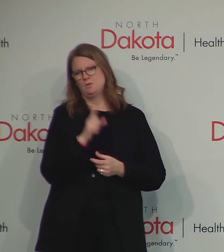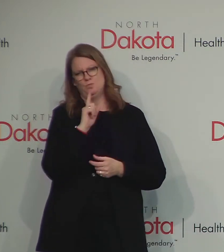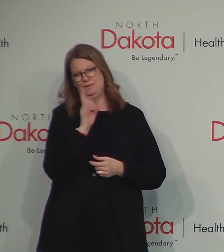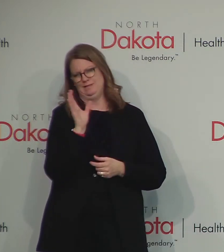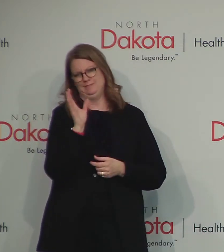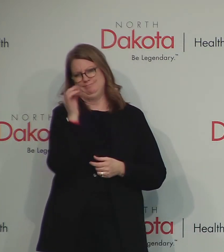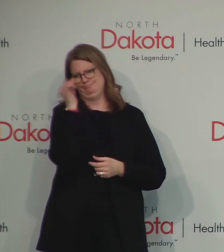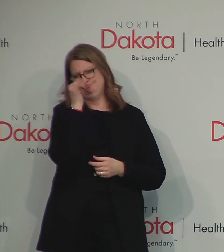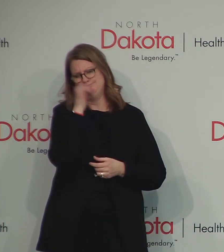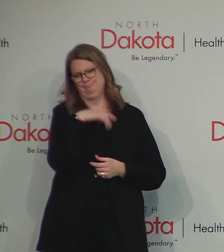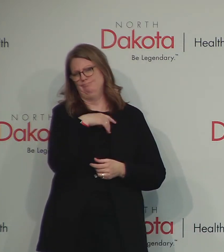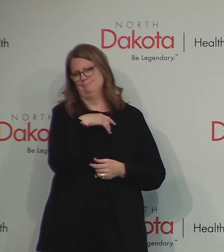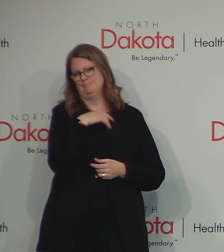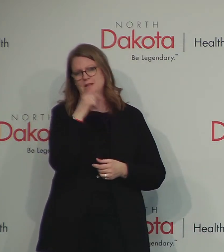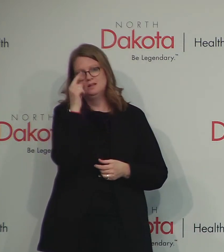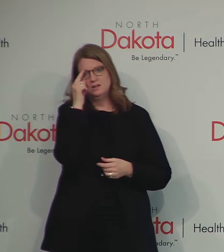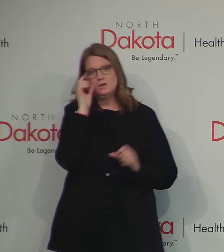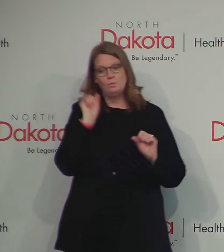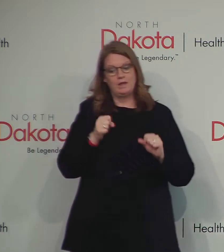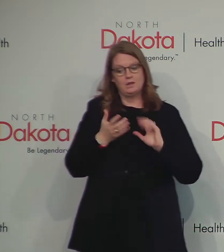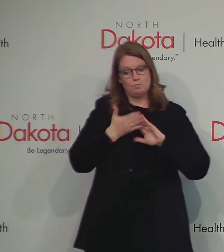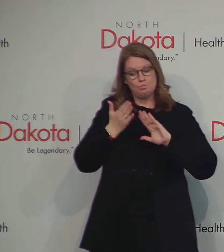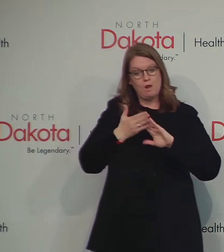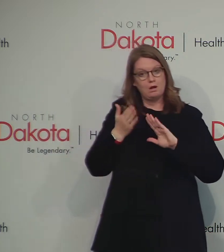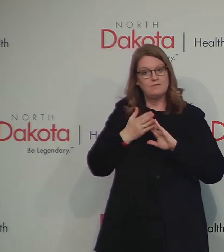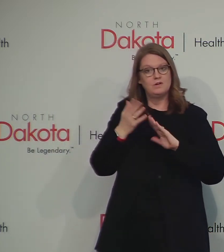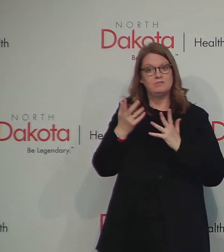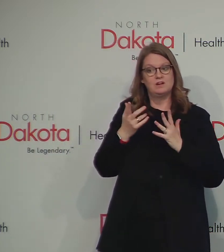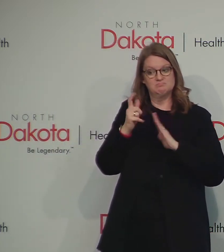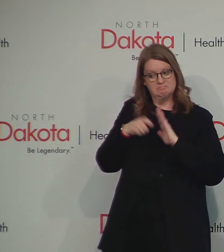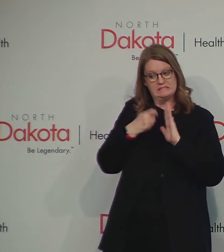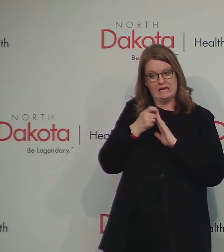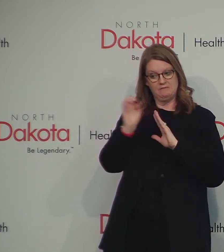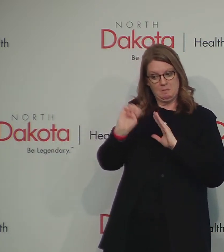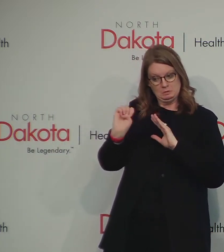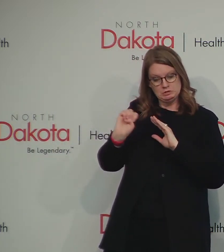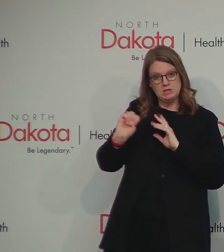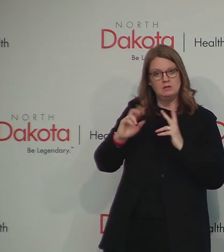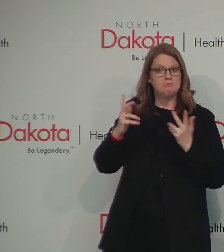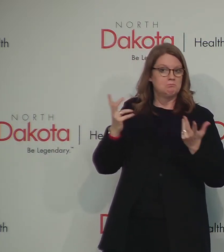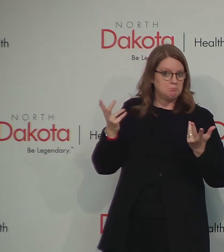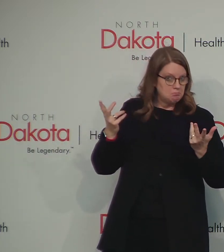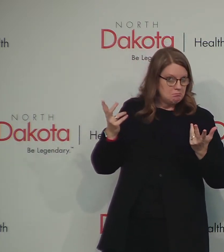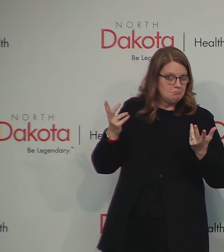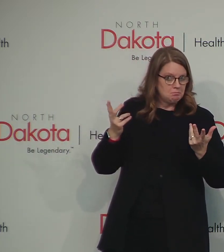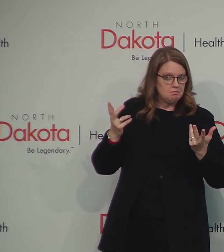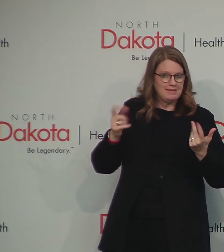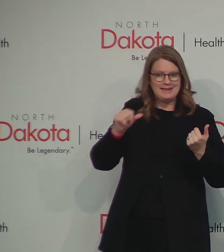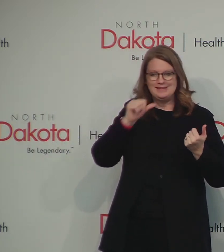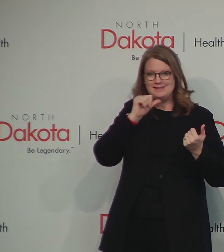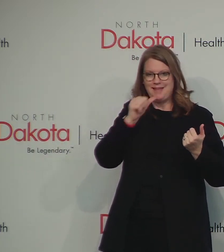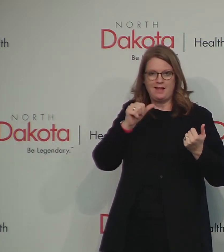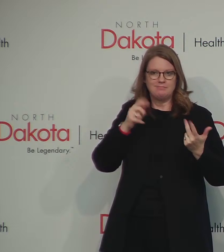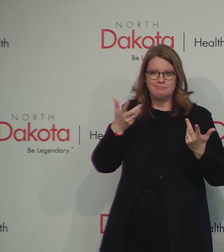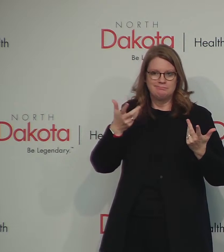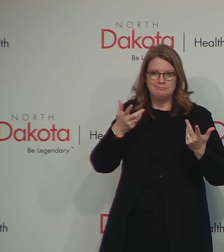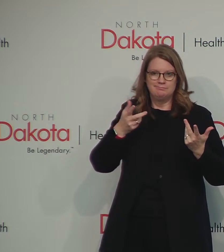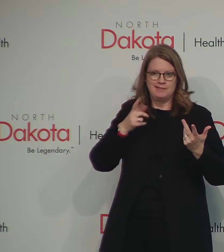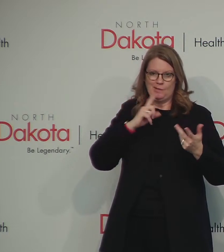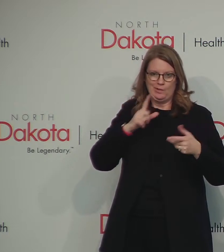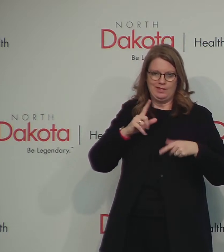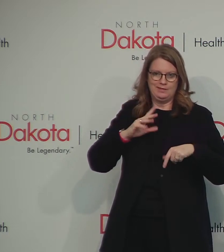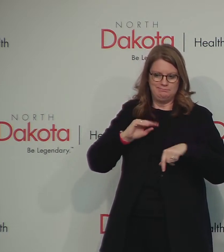But again, we can operate under a state of emergency with, not have it have any